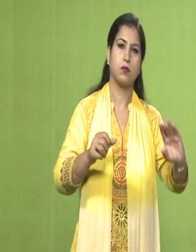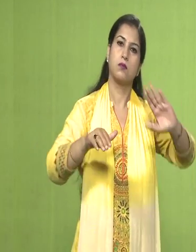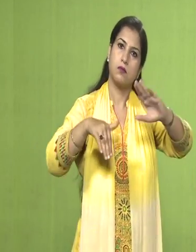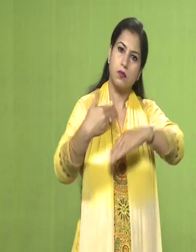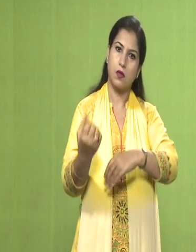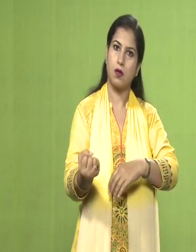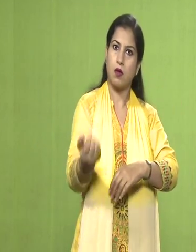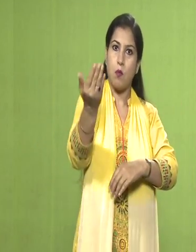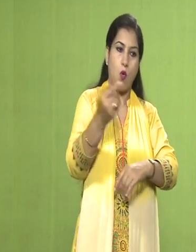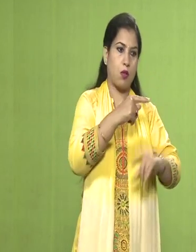it came to an end.